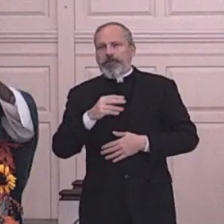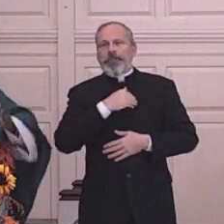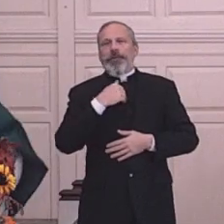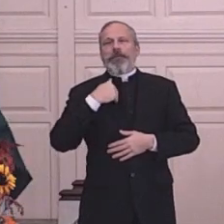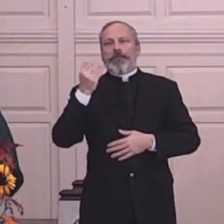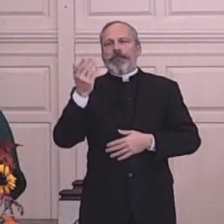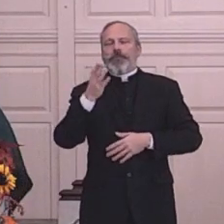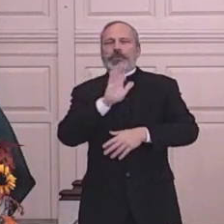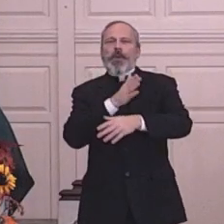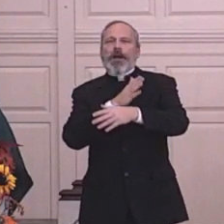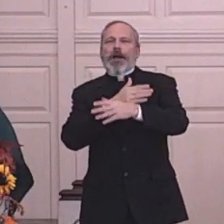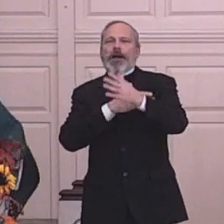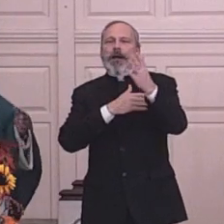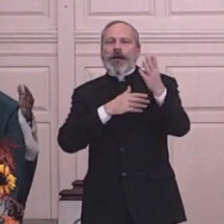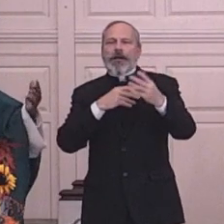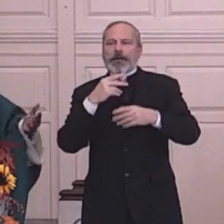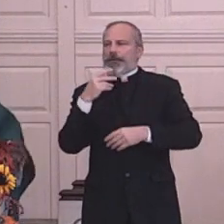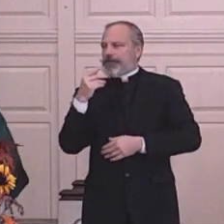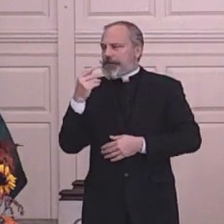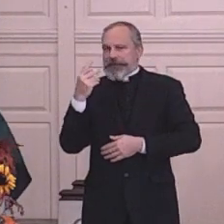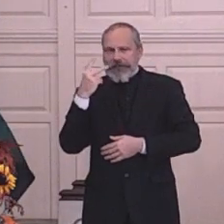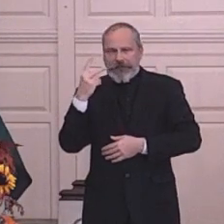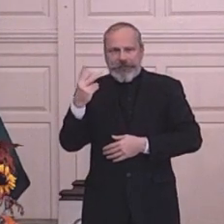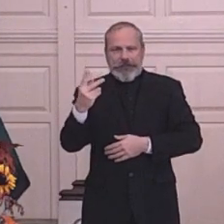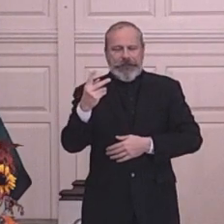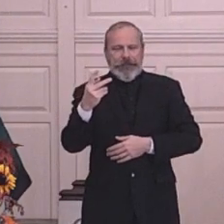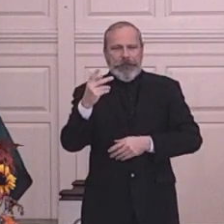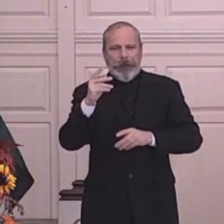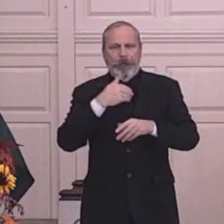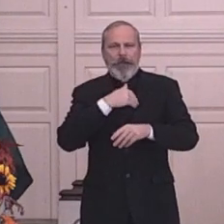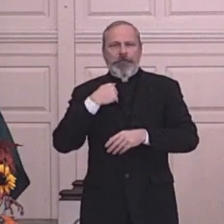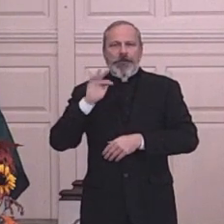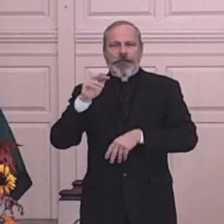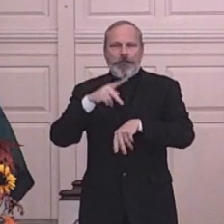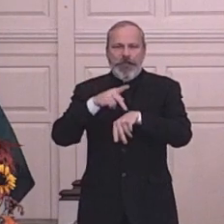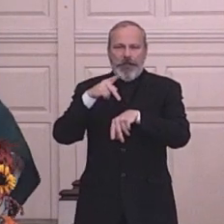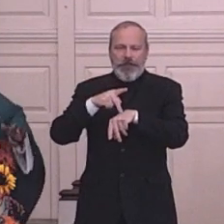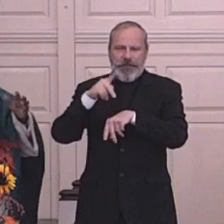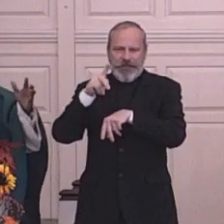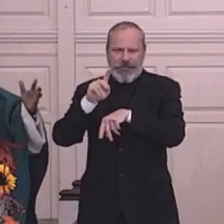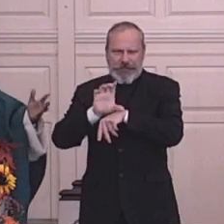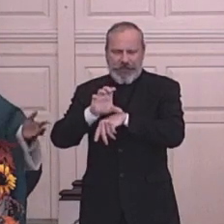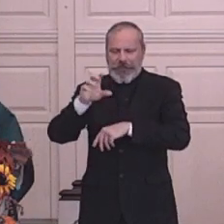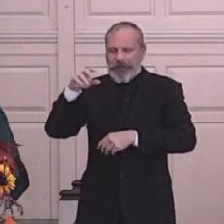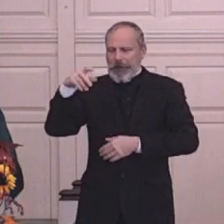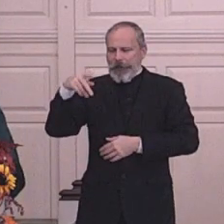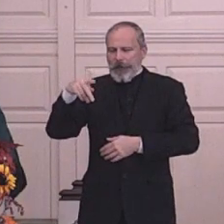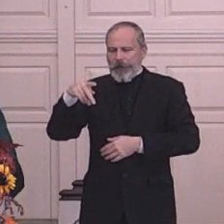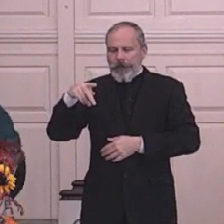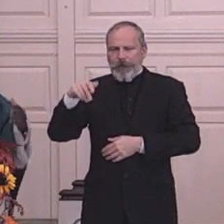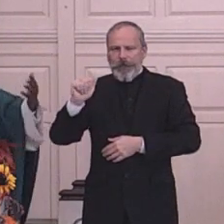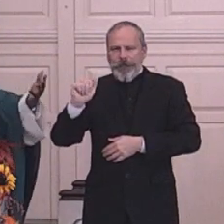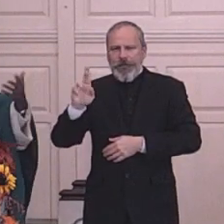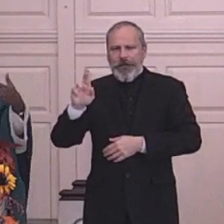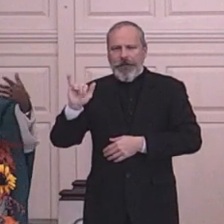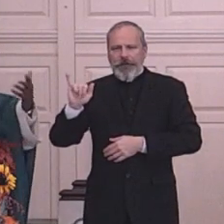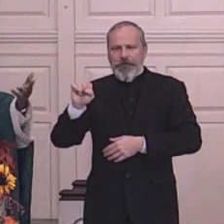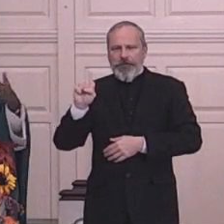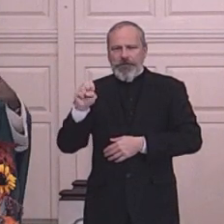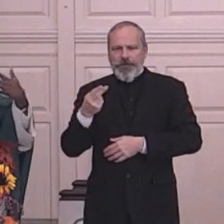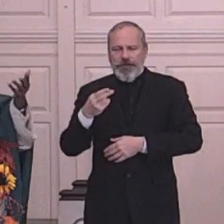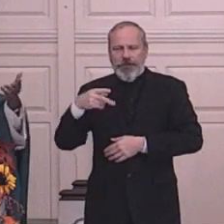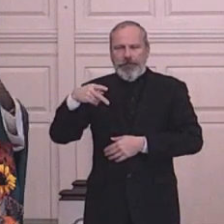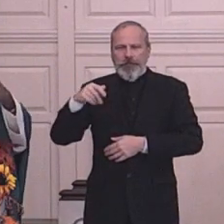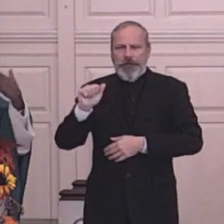of the choir. Look at members of the parish pastoral council. Look at everyone, all of you that come